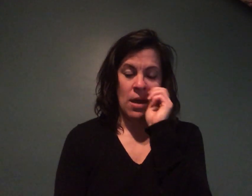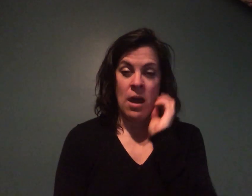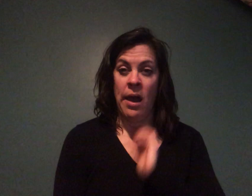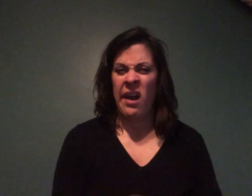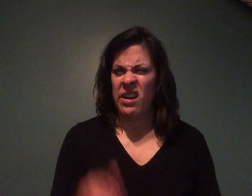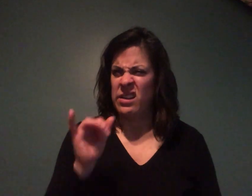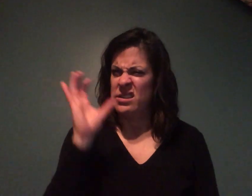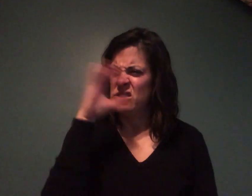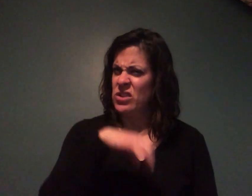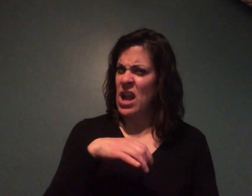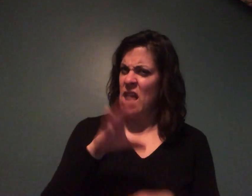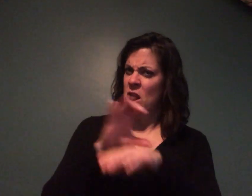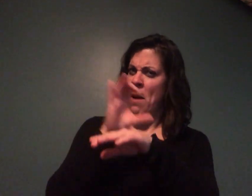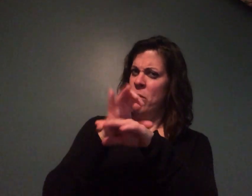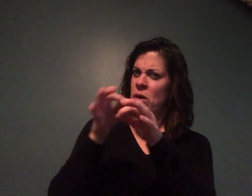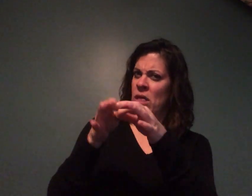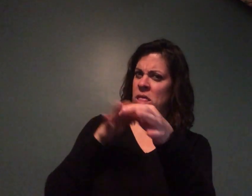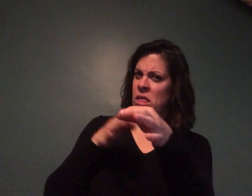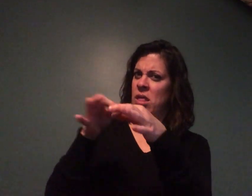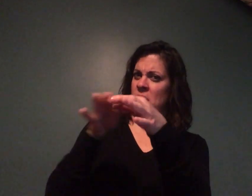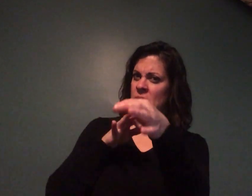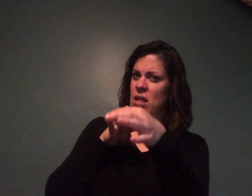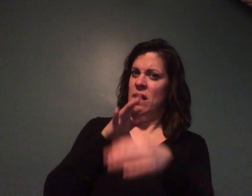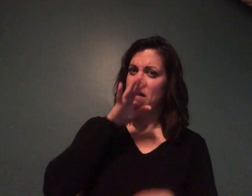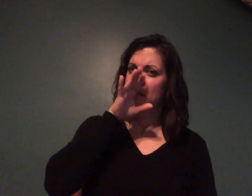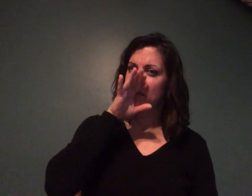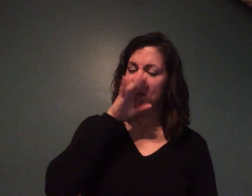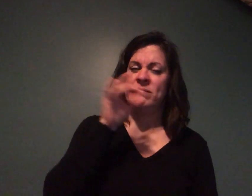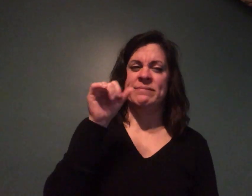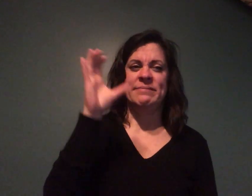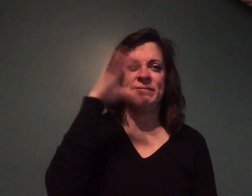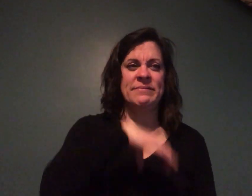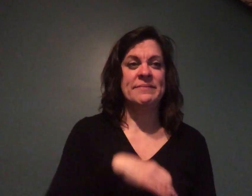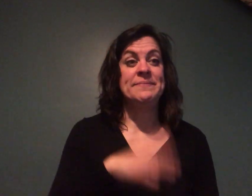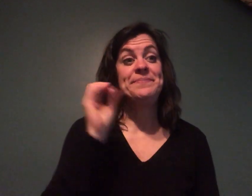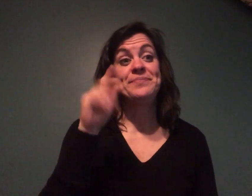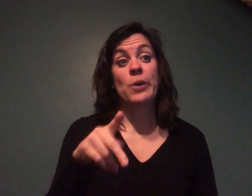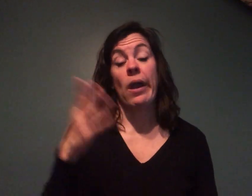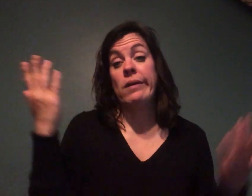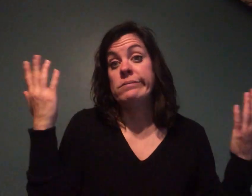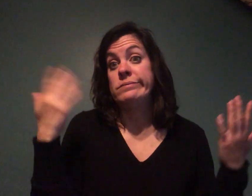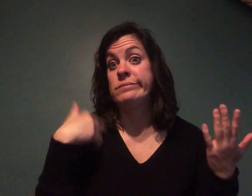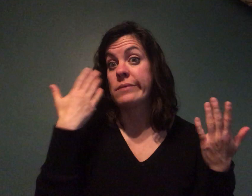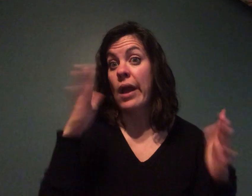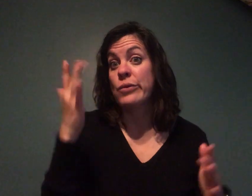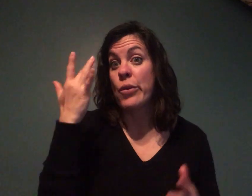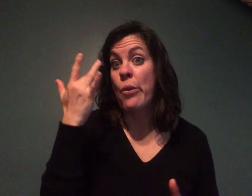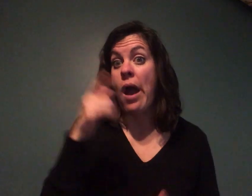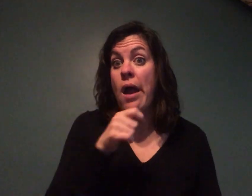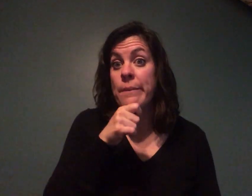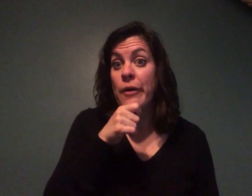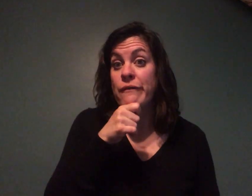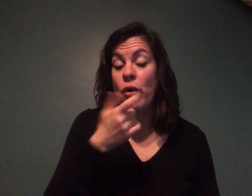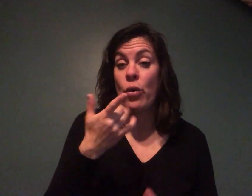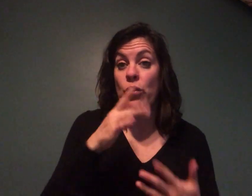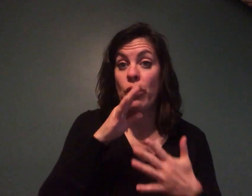Right? I don't know why. That's cool. Okay, so let me go to here.